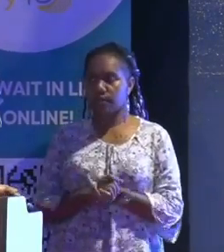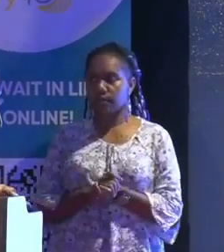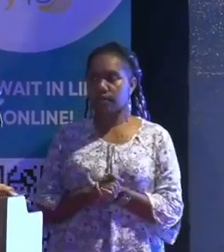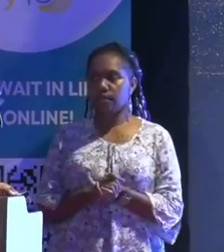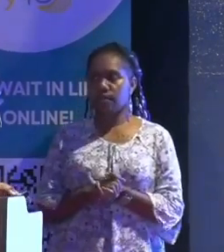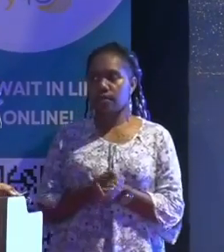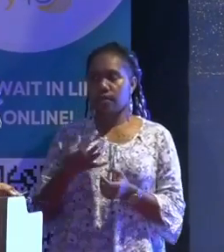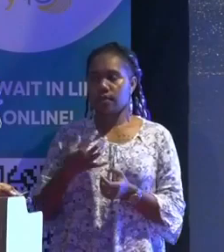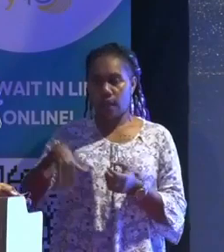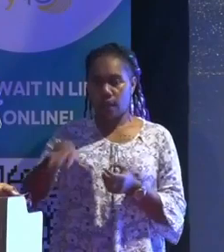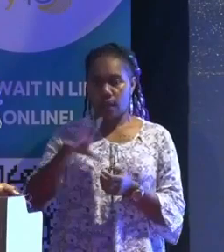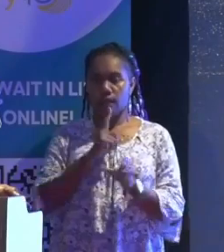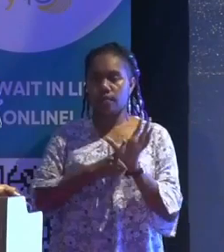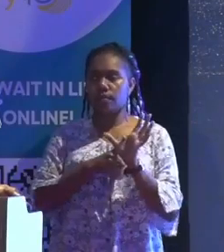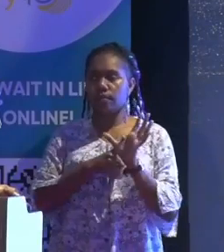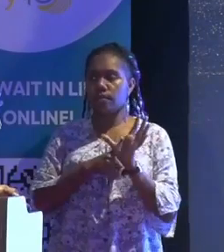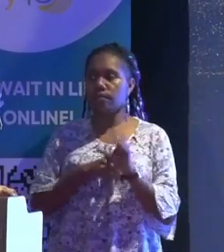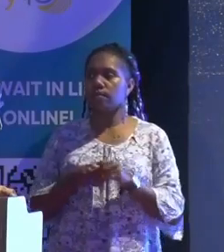detail.